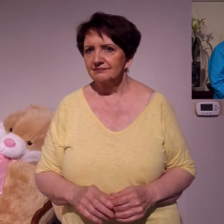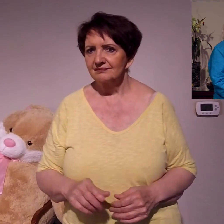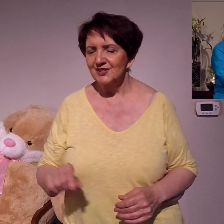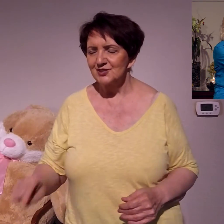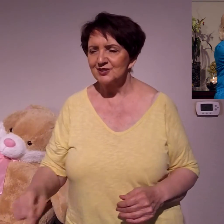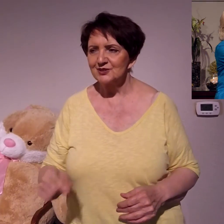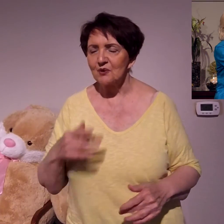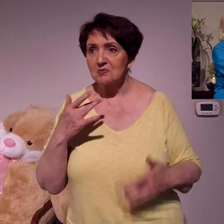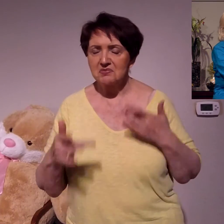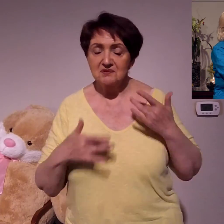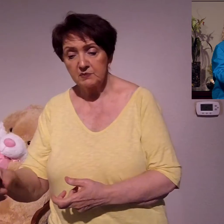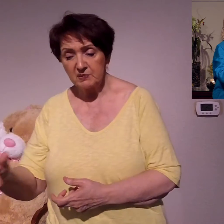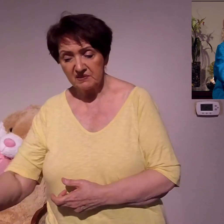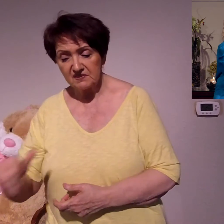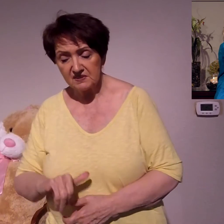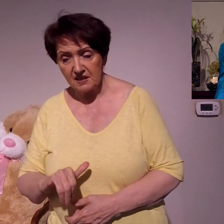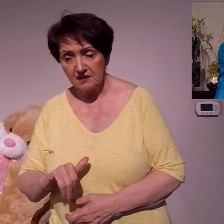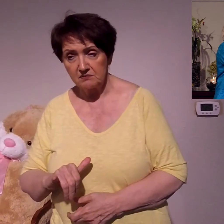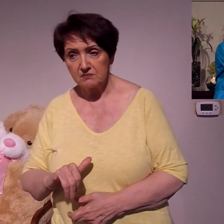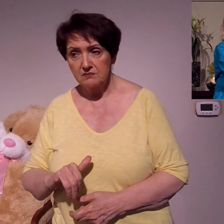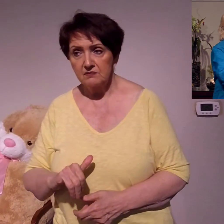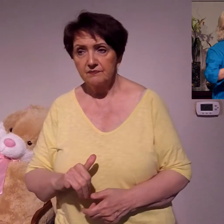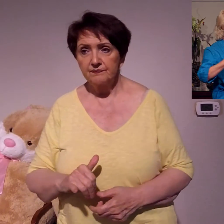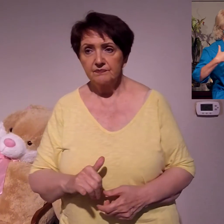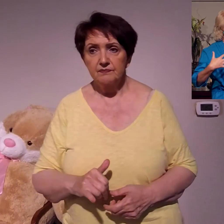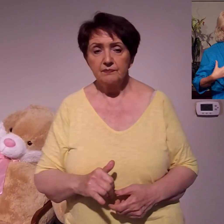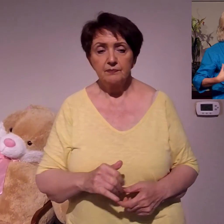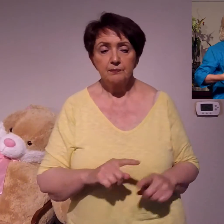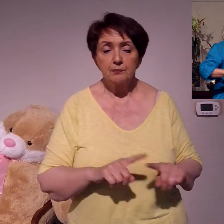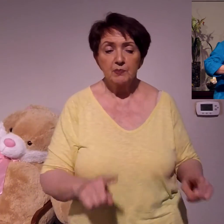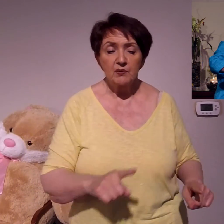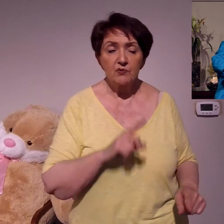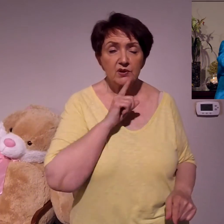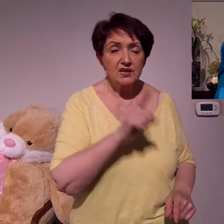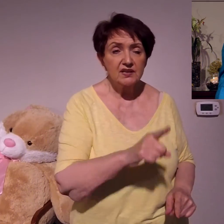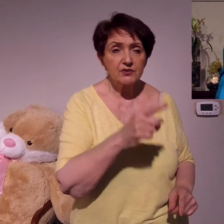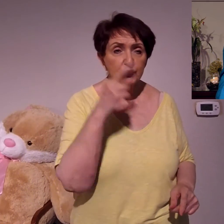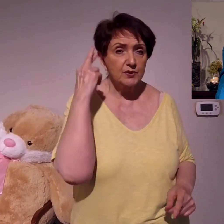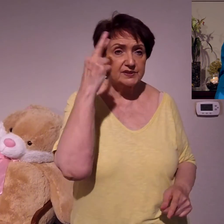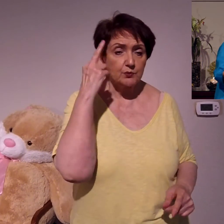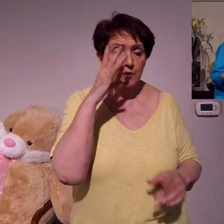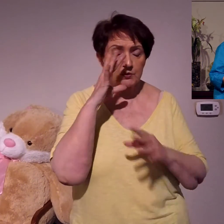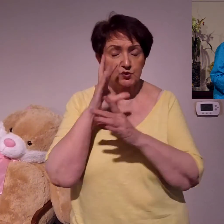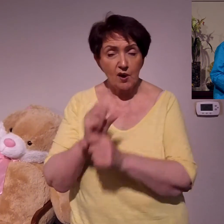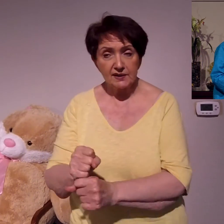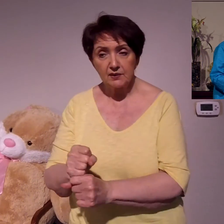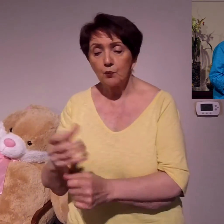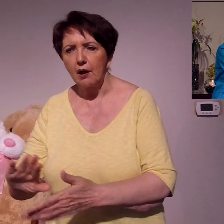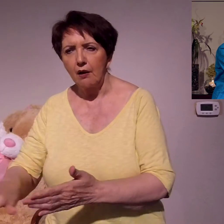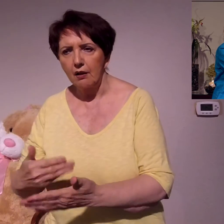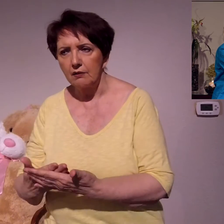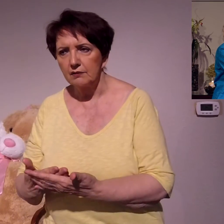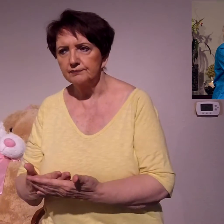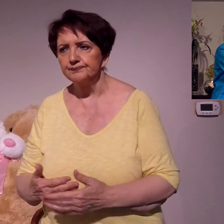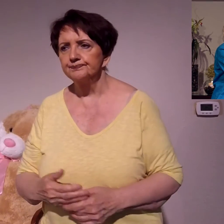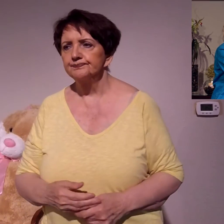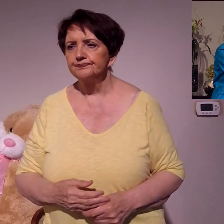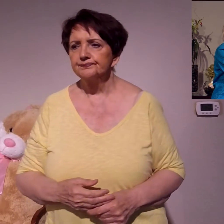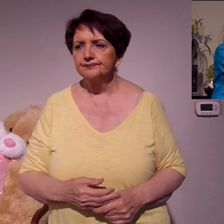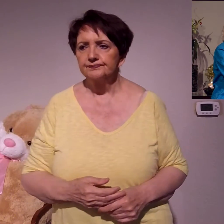out with people. She's got a way better abundance consciousness that I have. She's funny as hell. I'm like so serious.